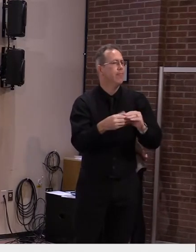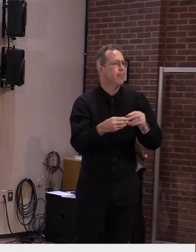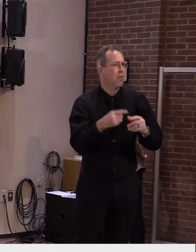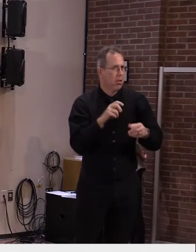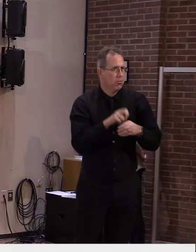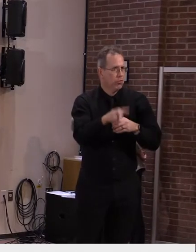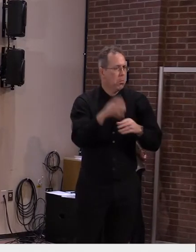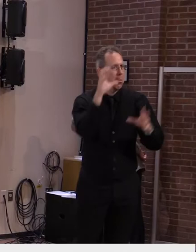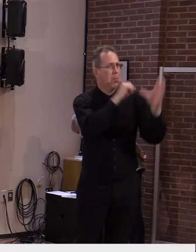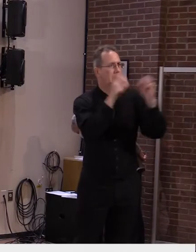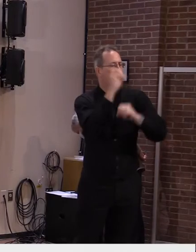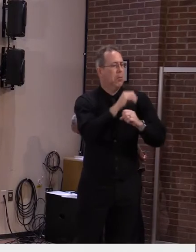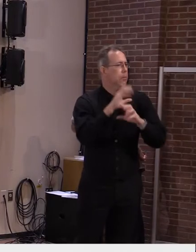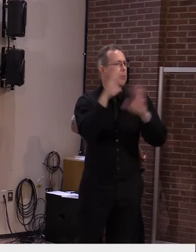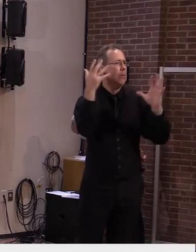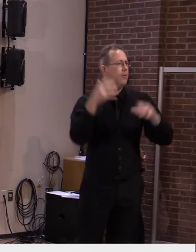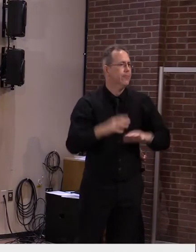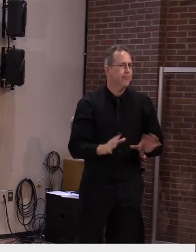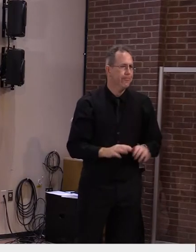All right, great, thank you.